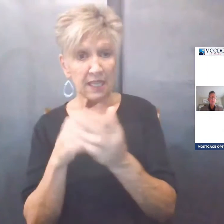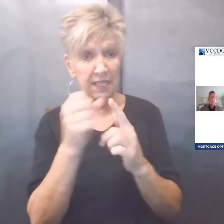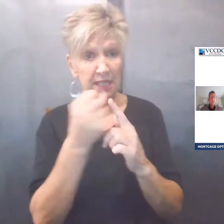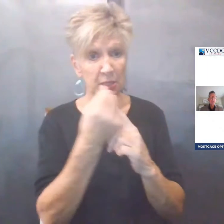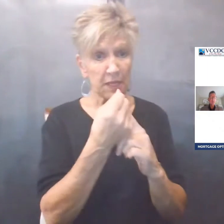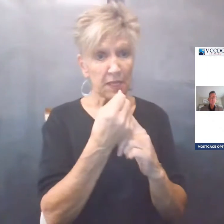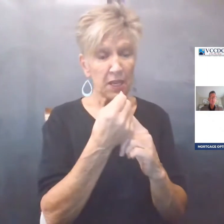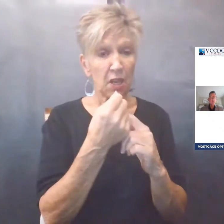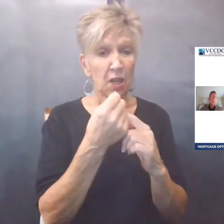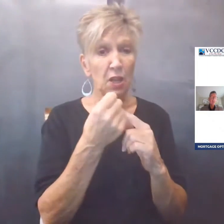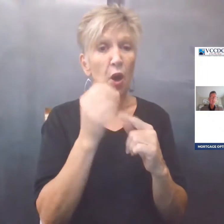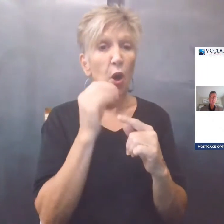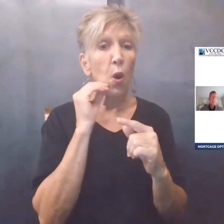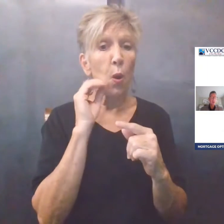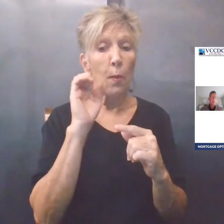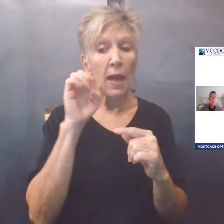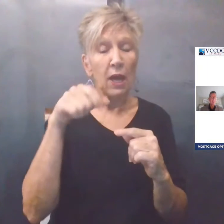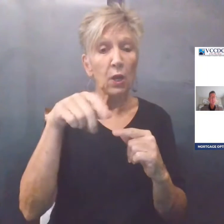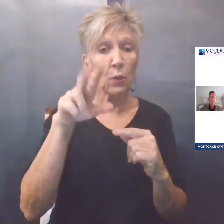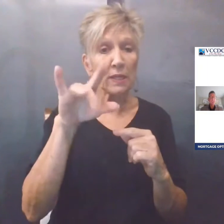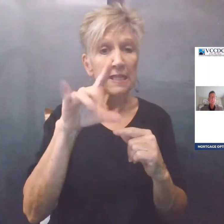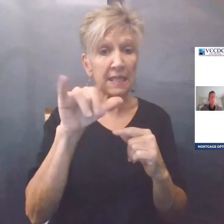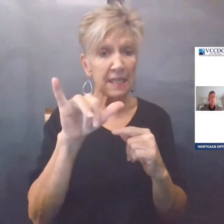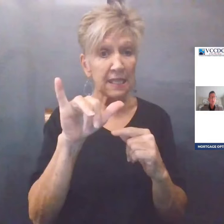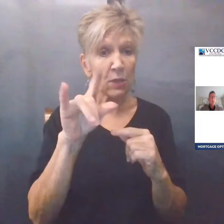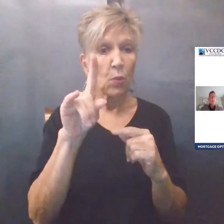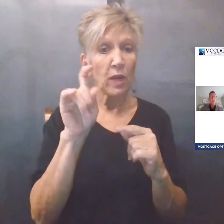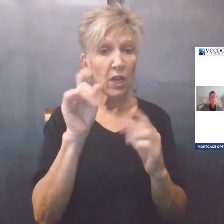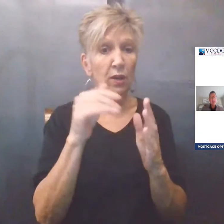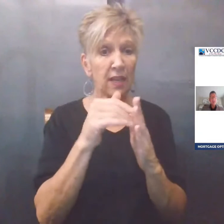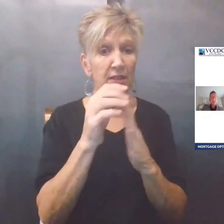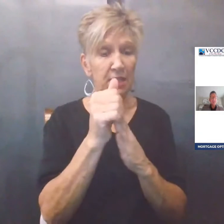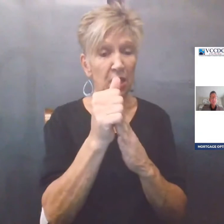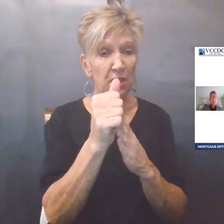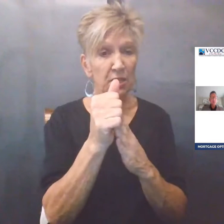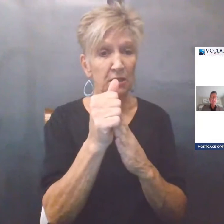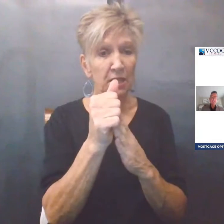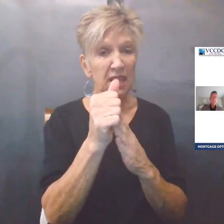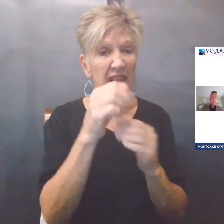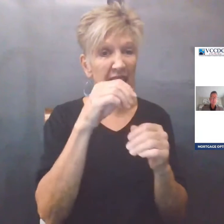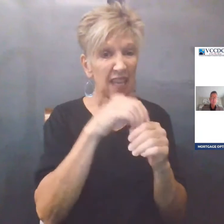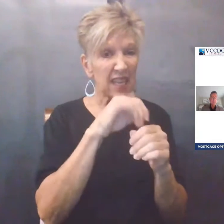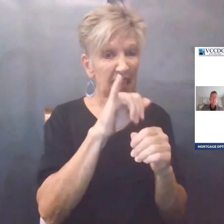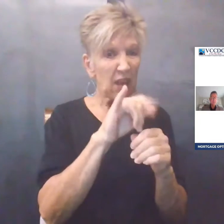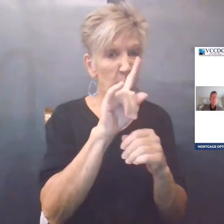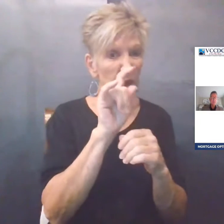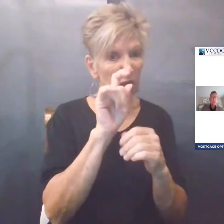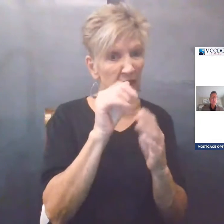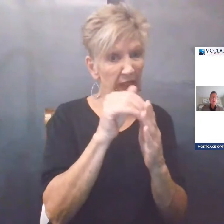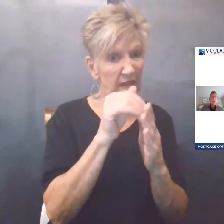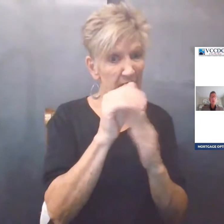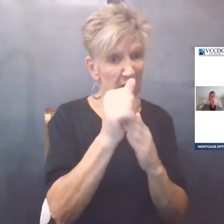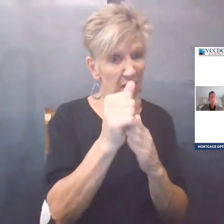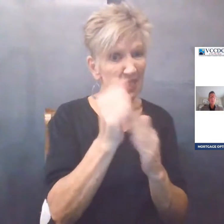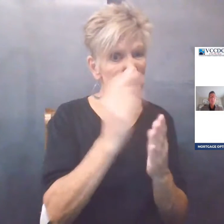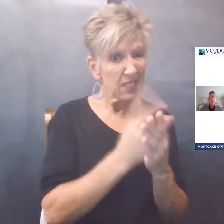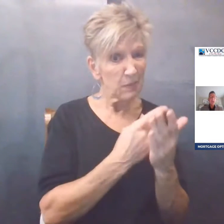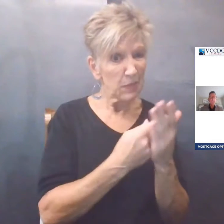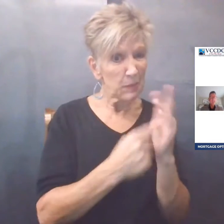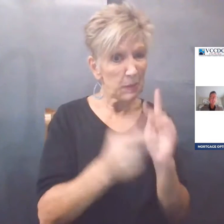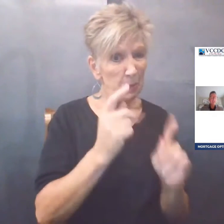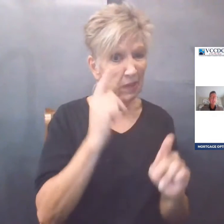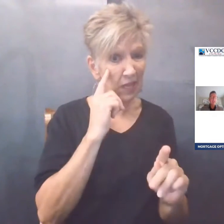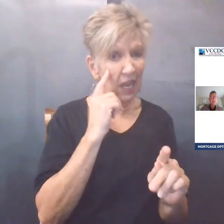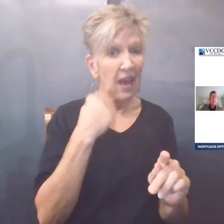current homeowner equity would be $100,000. So essentially, within that $100,000, I think sometimes people think, okay, so I've